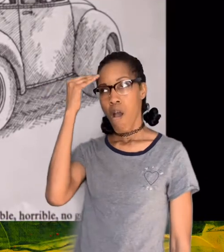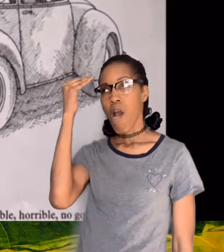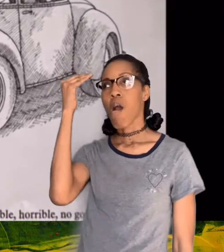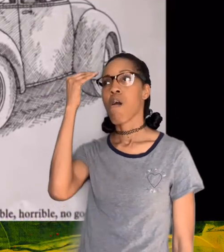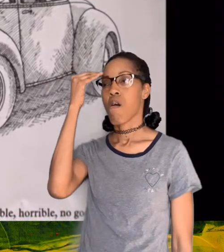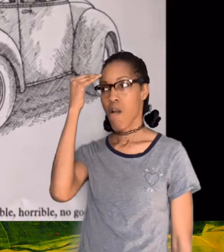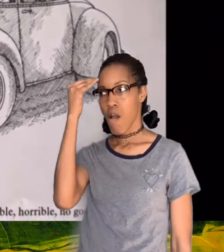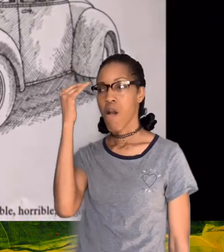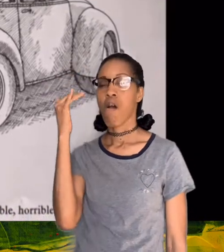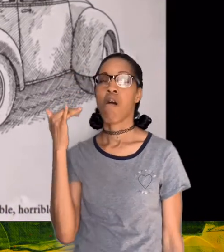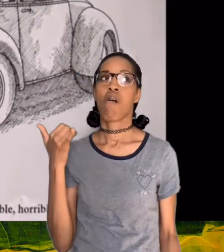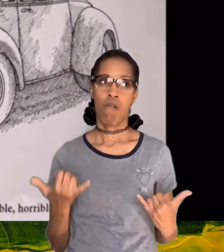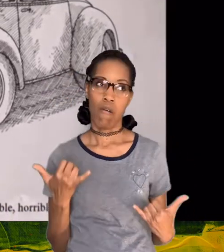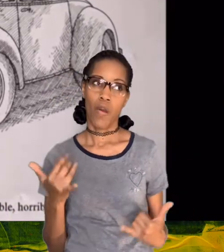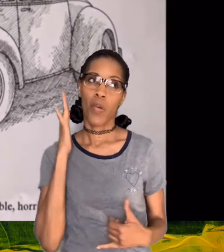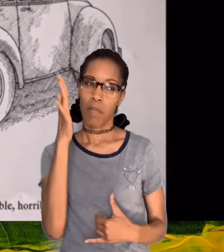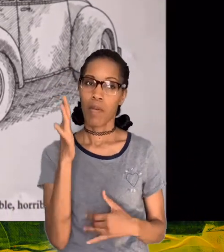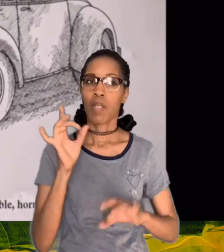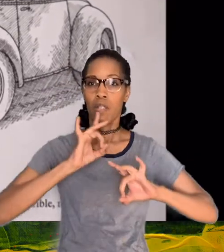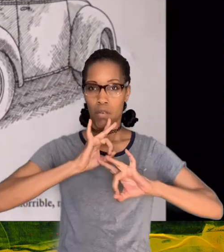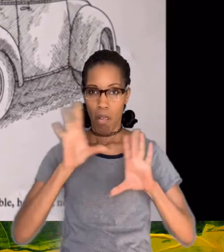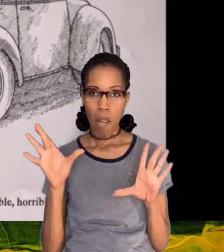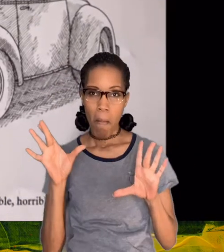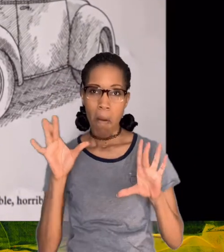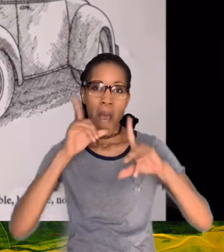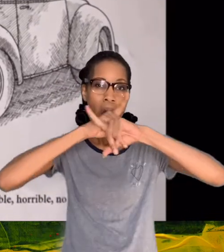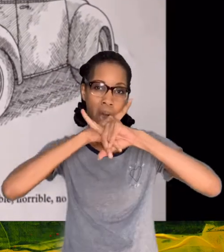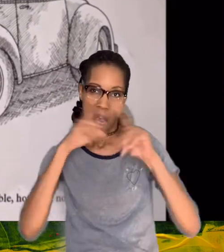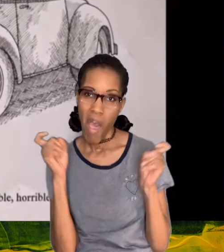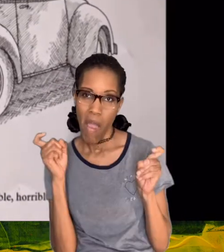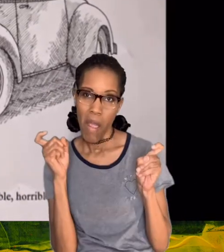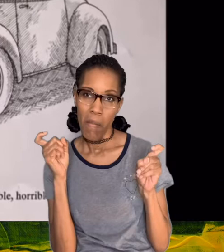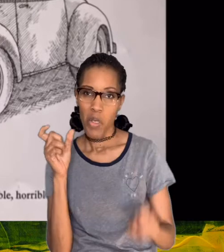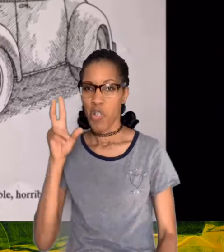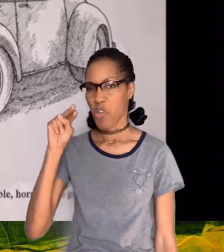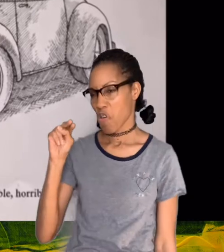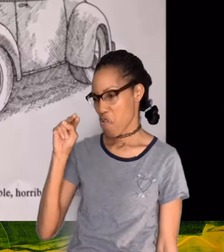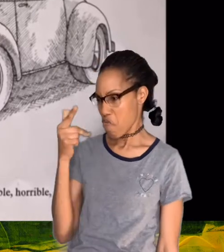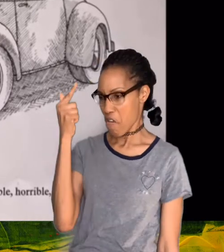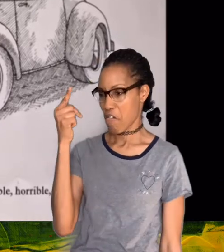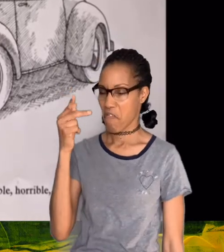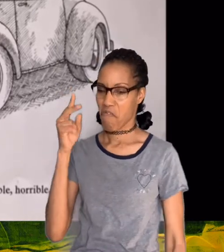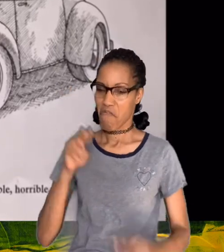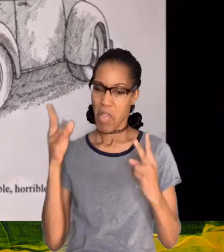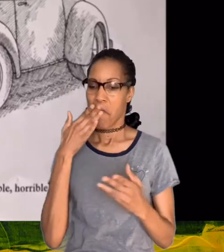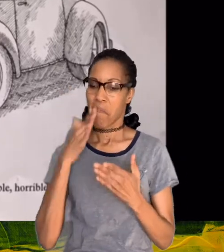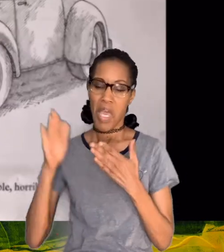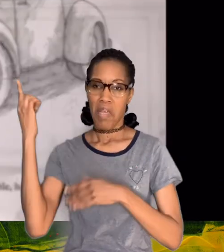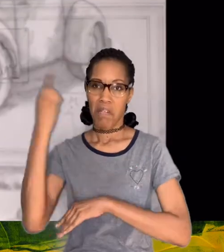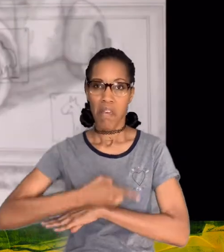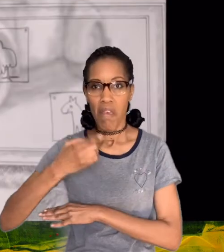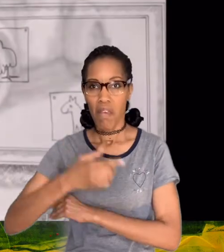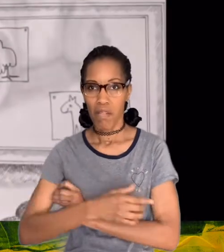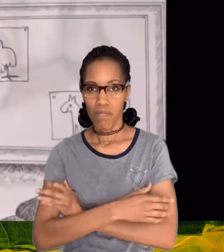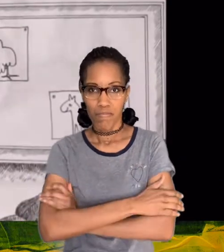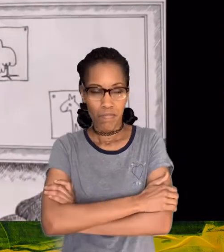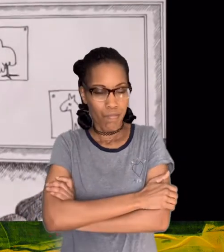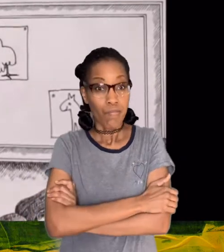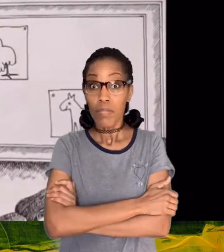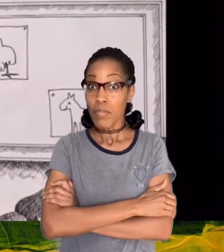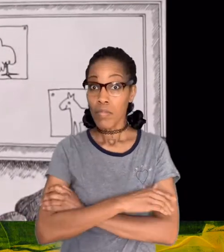I said if I don't get a seat by the window, I'm going to be car sick. No one even answered.